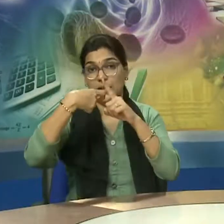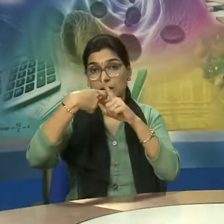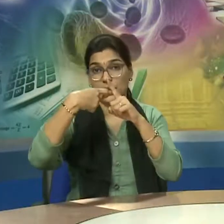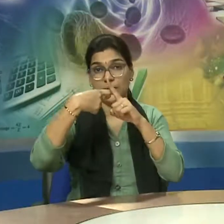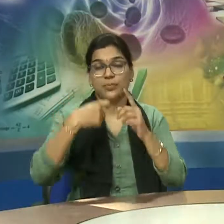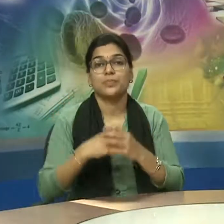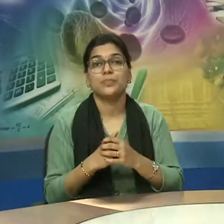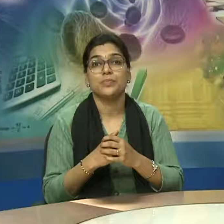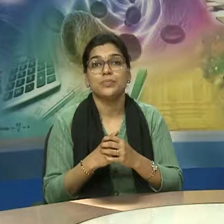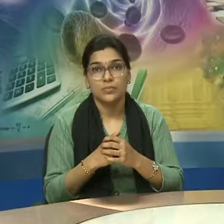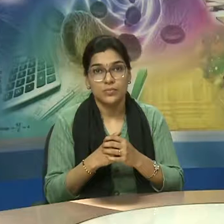K,